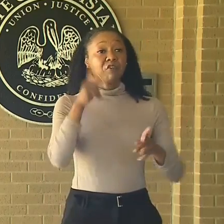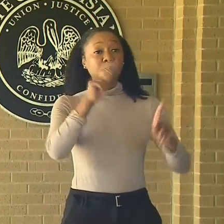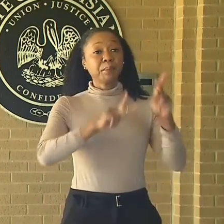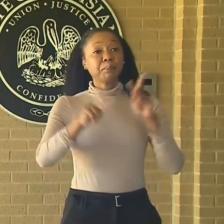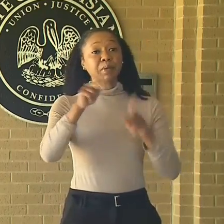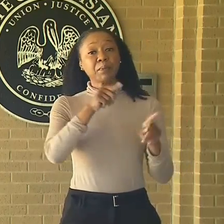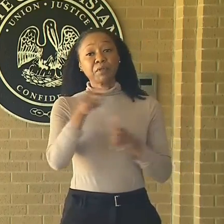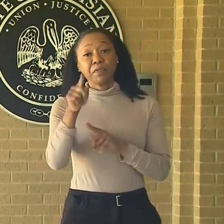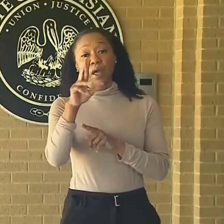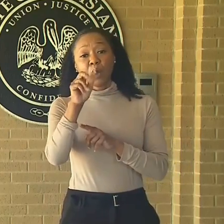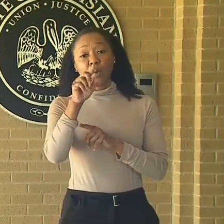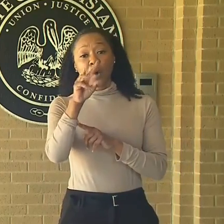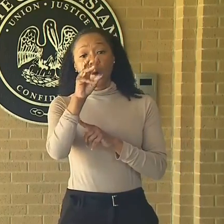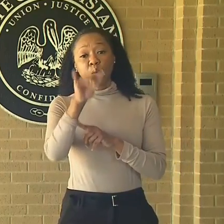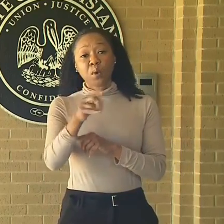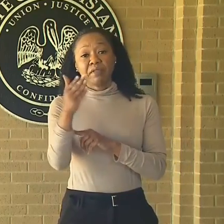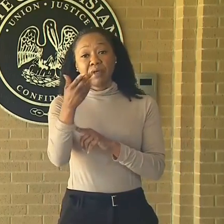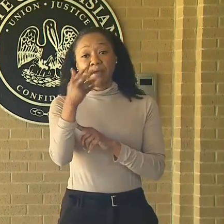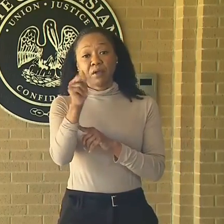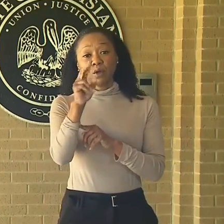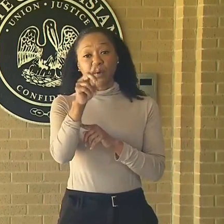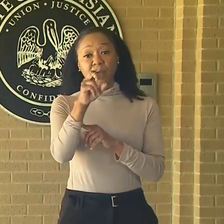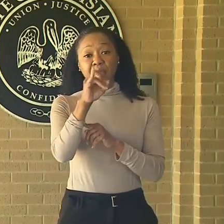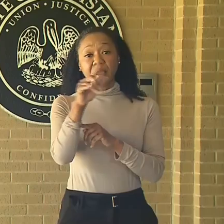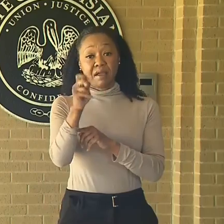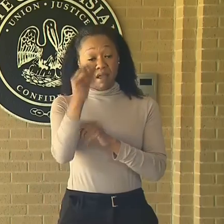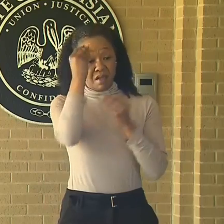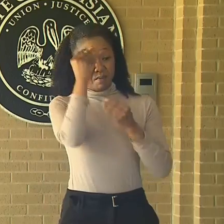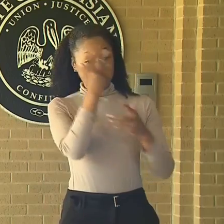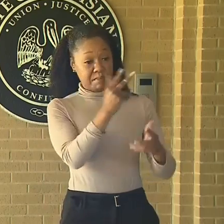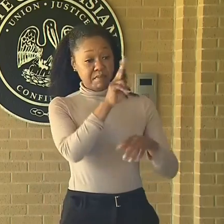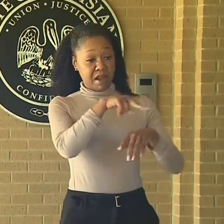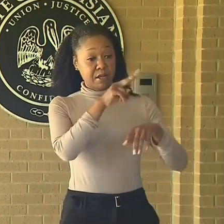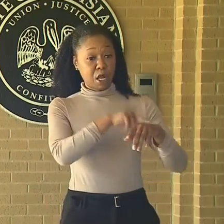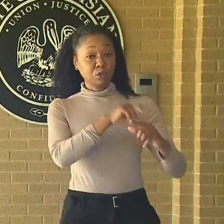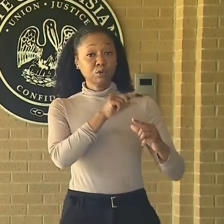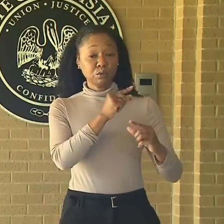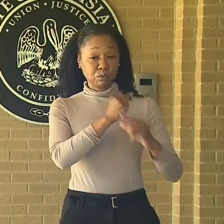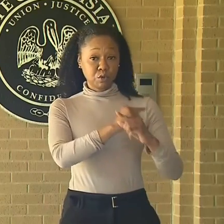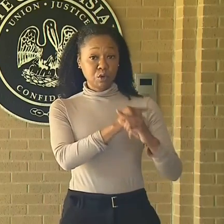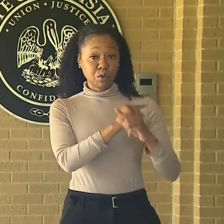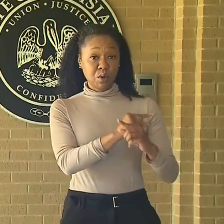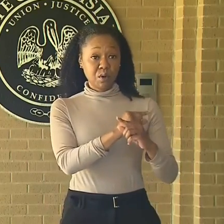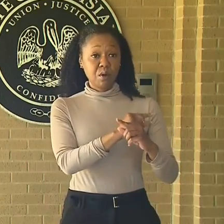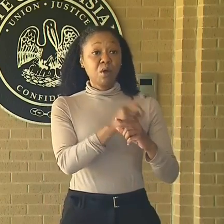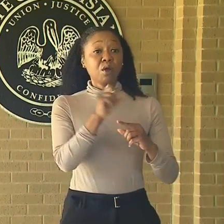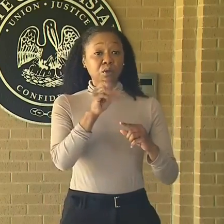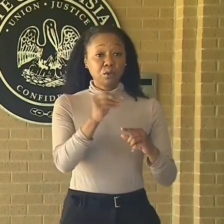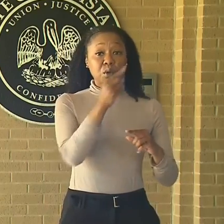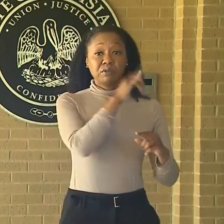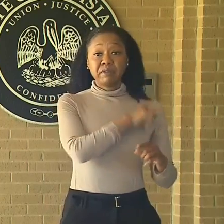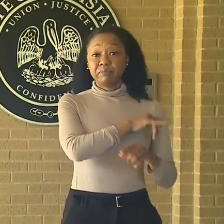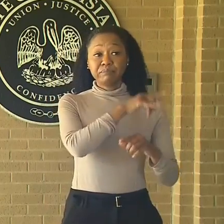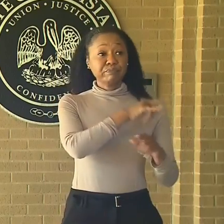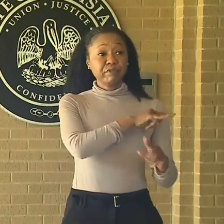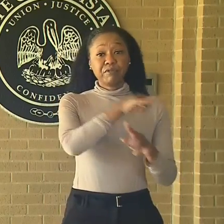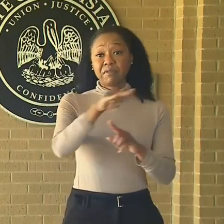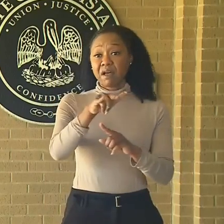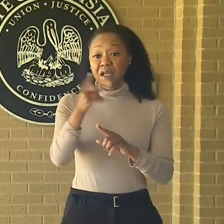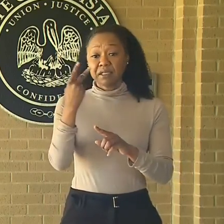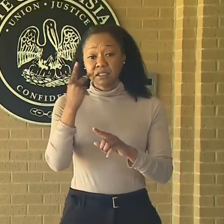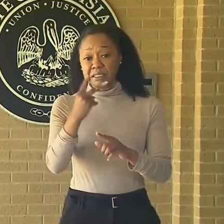into Grand Isle. I instructed the National Guard earlier today to fly some assets into Grand Isle in